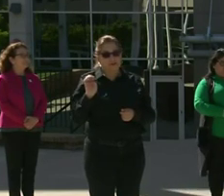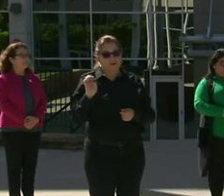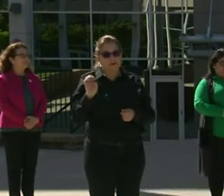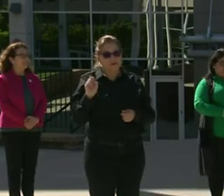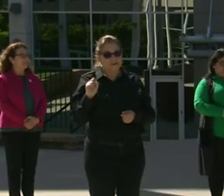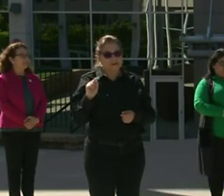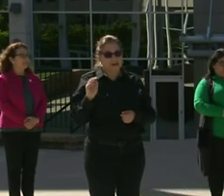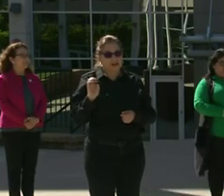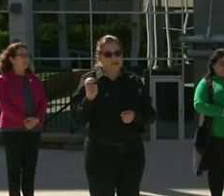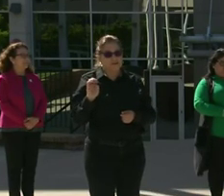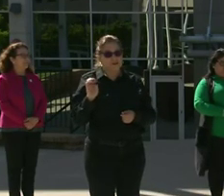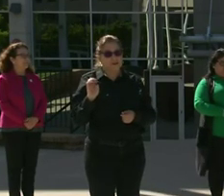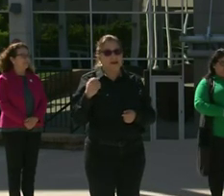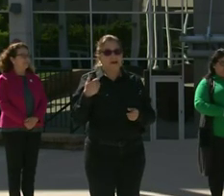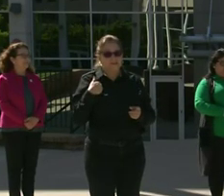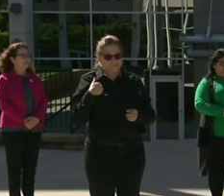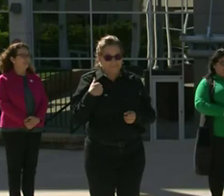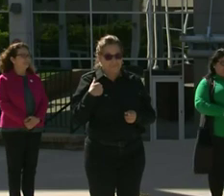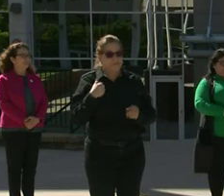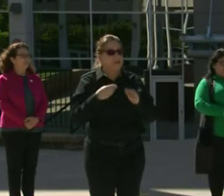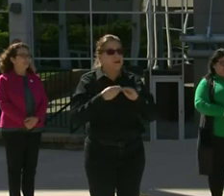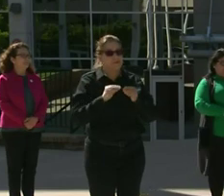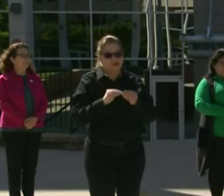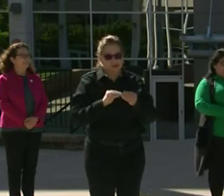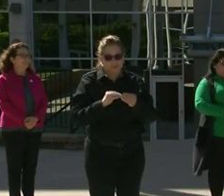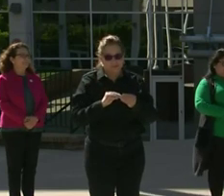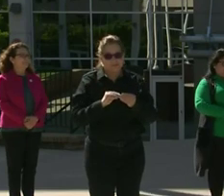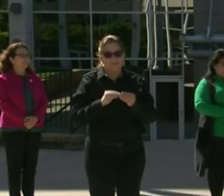number. I'm sorry. I believe we have at